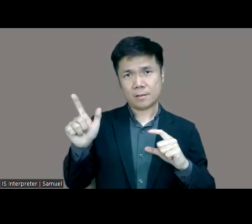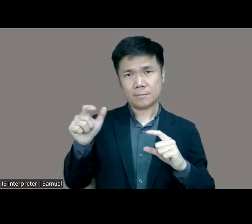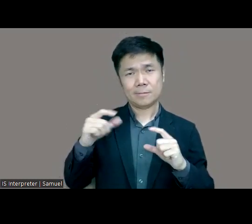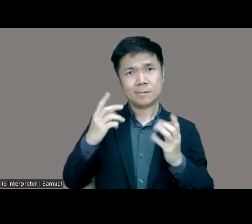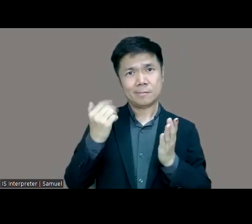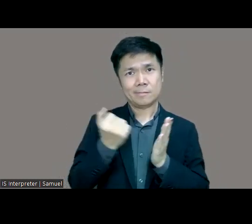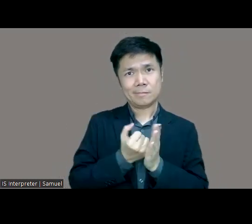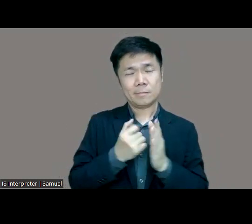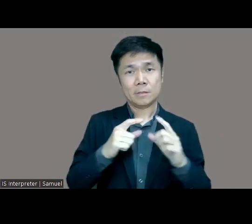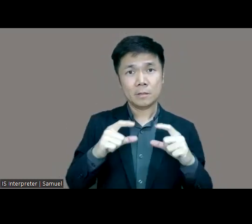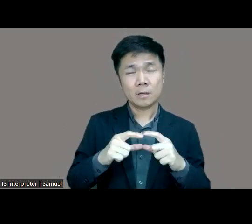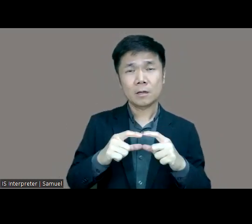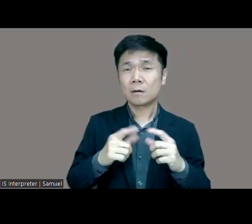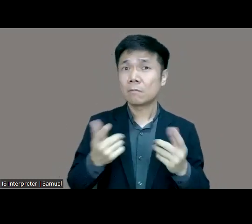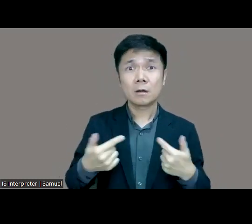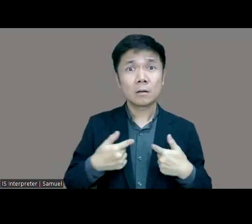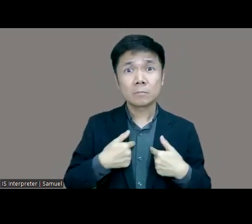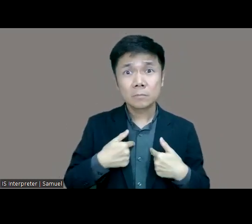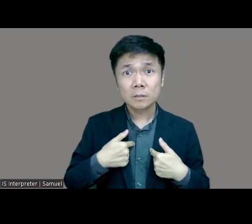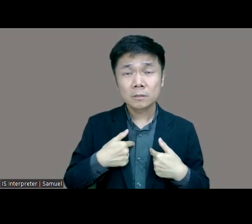we are forgotten in the community.